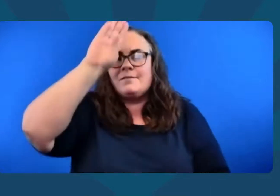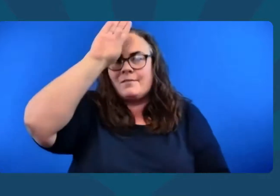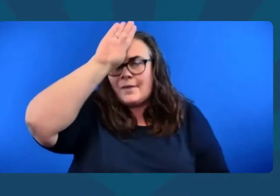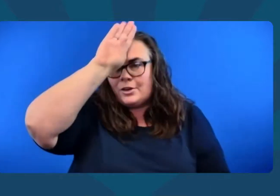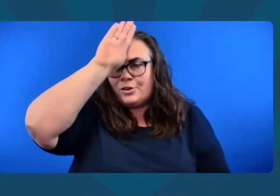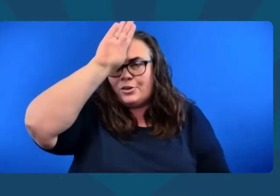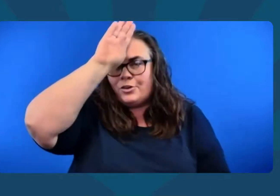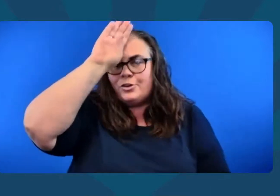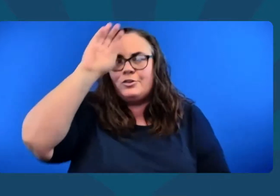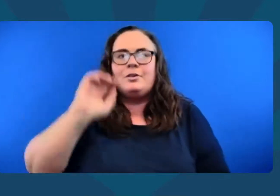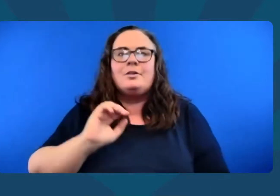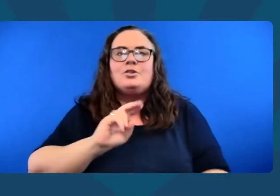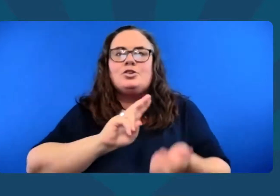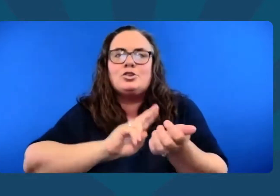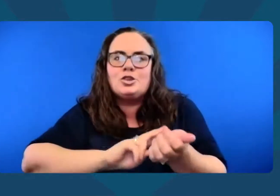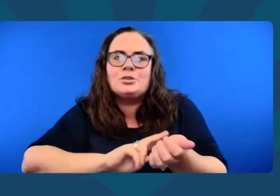firefighters,